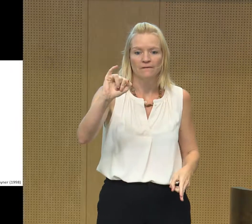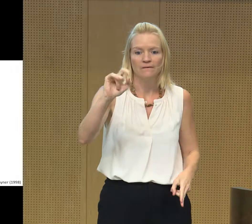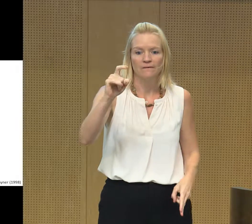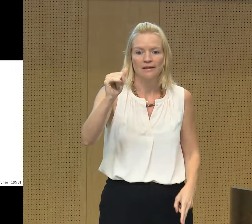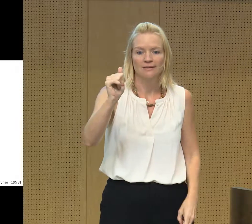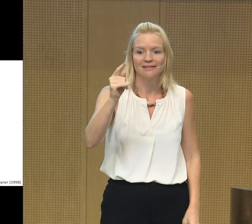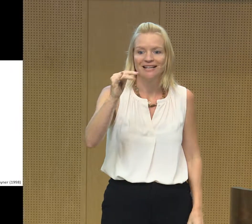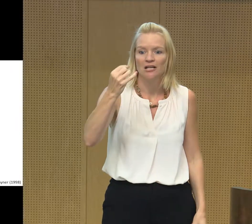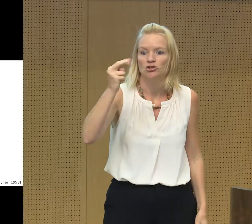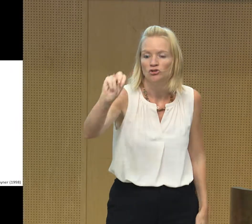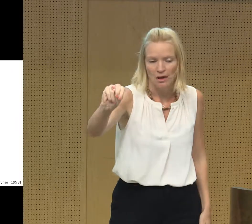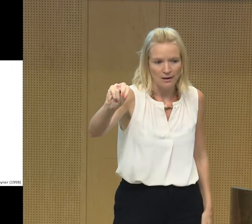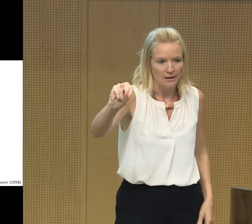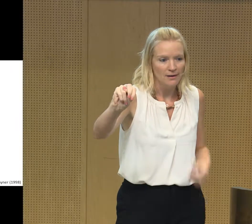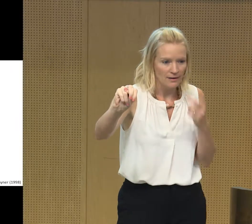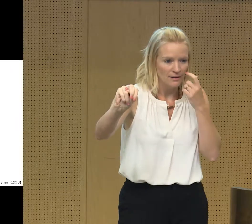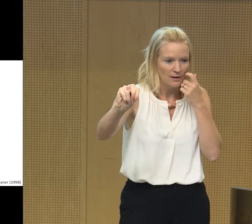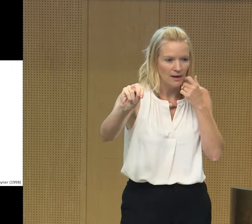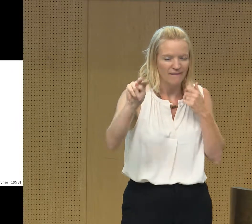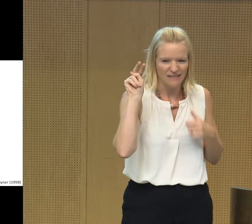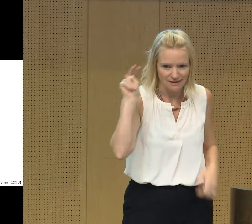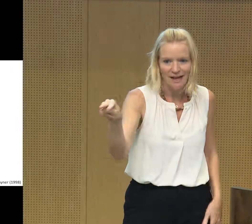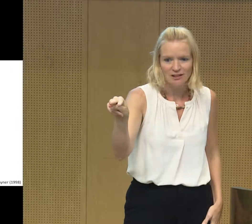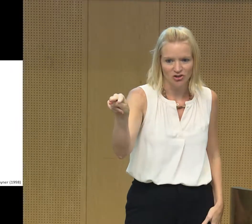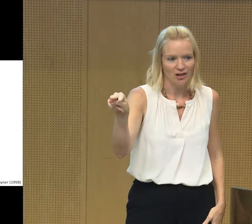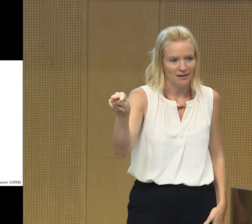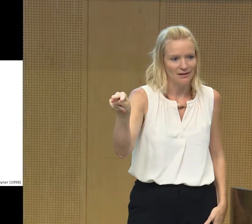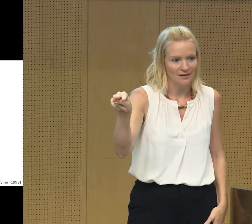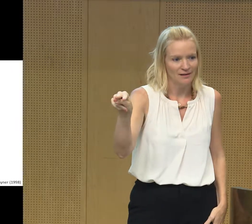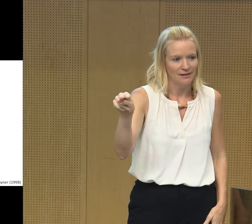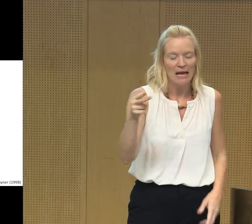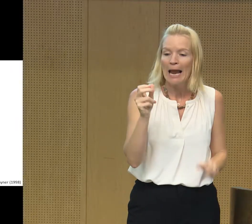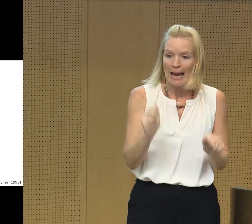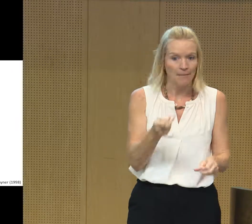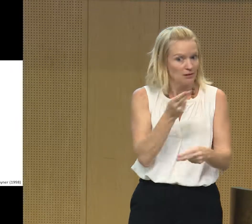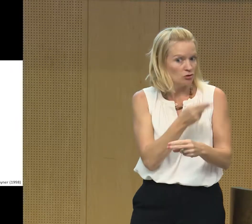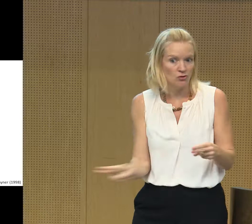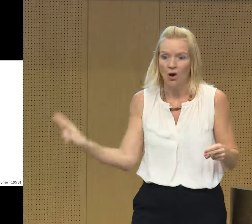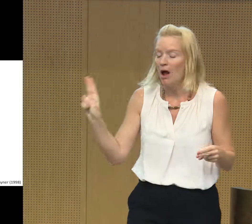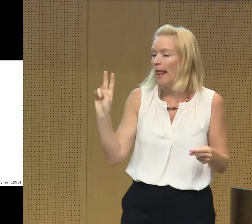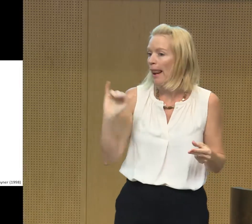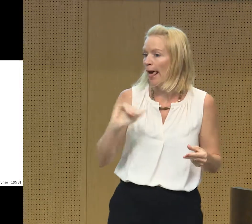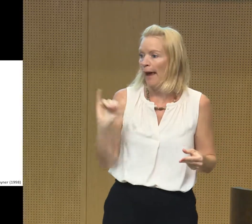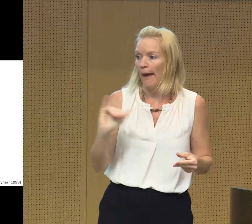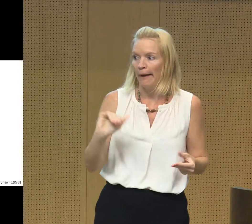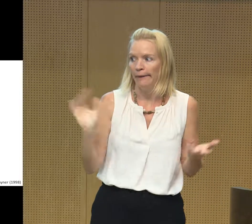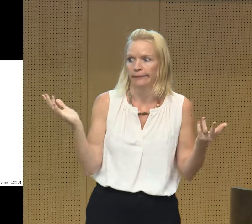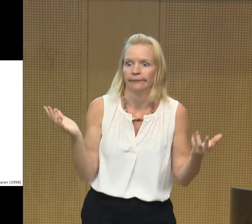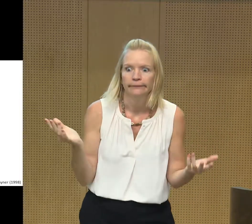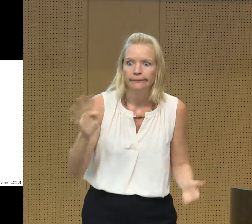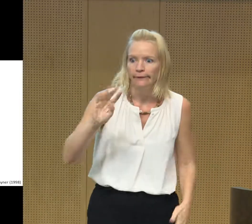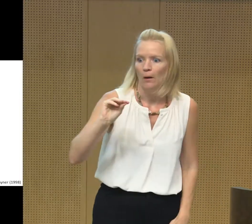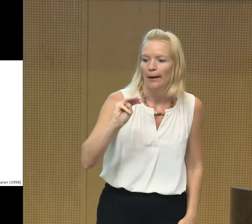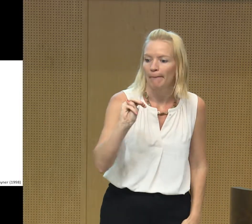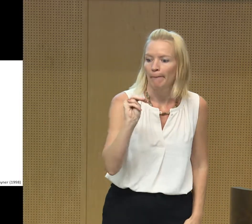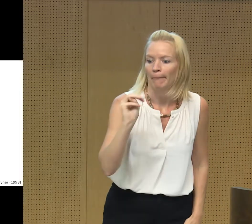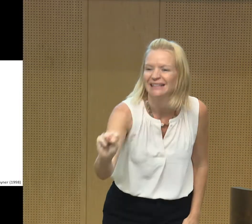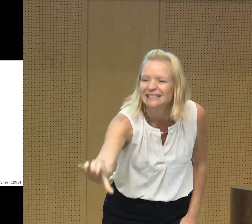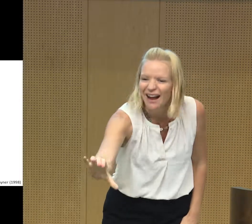on the text right now are fixation points. It's where your eyes stop and look briefly.